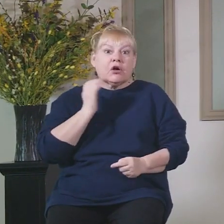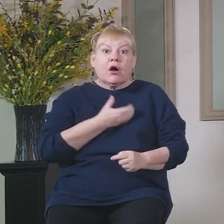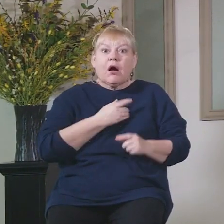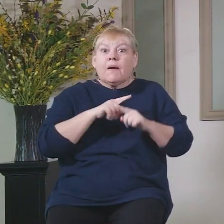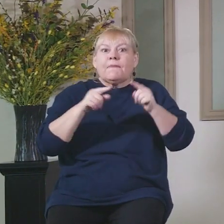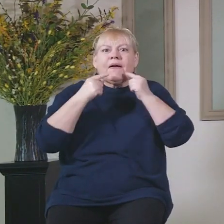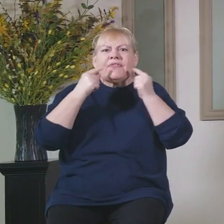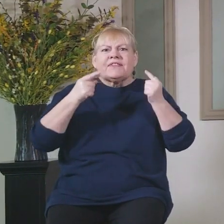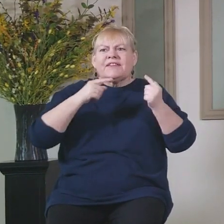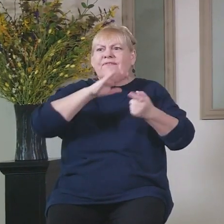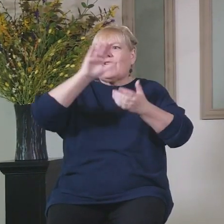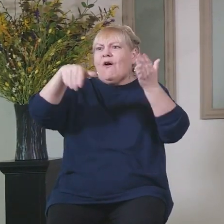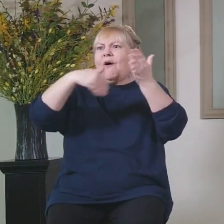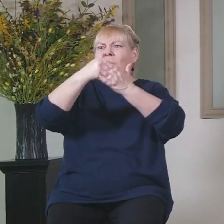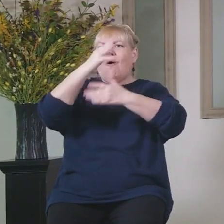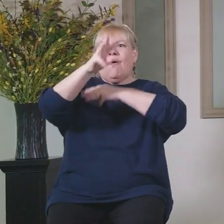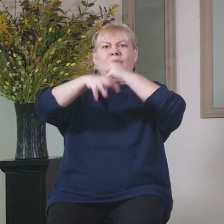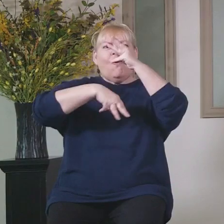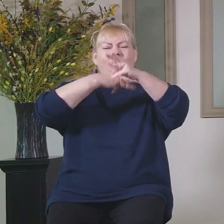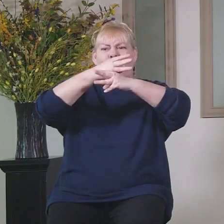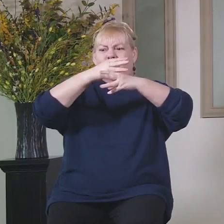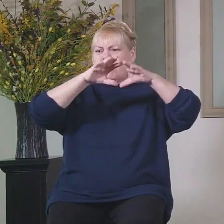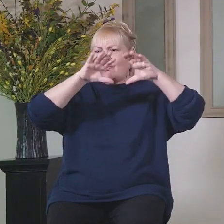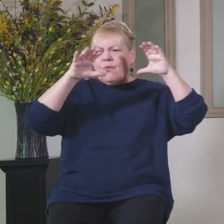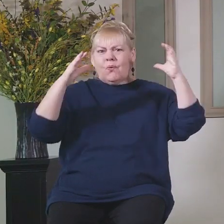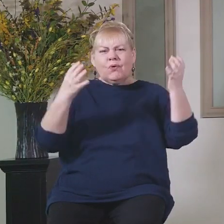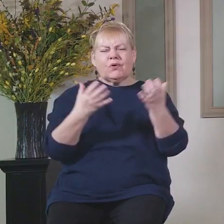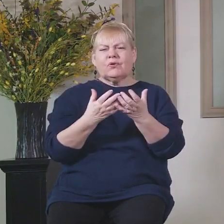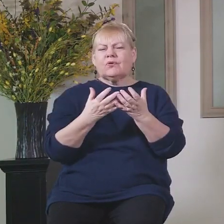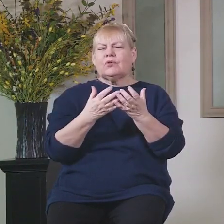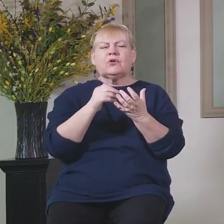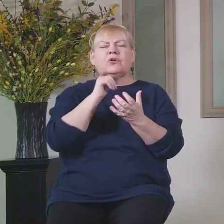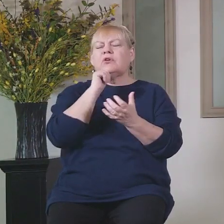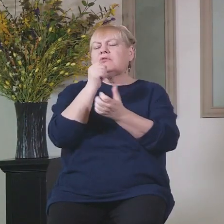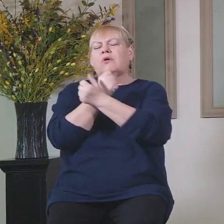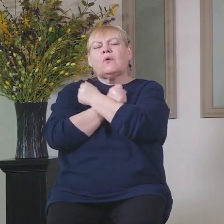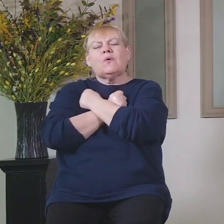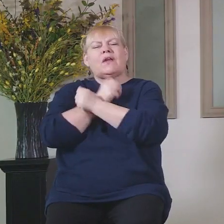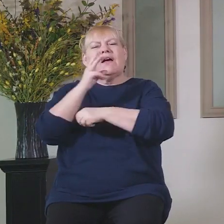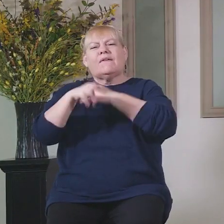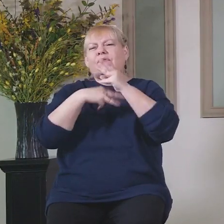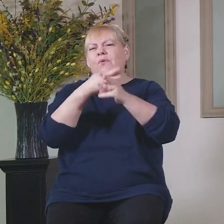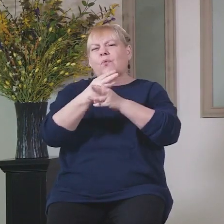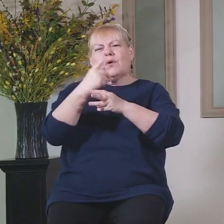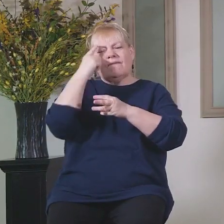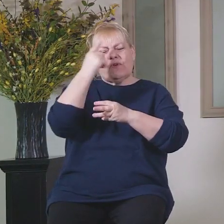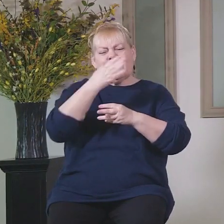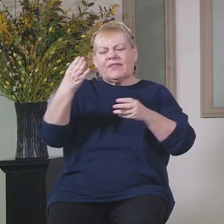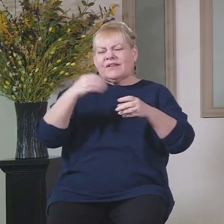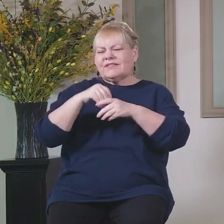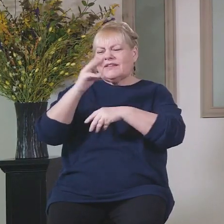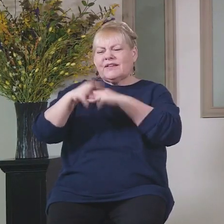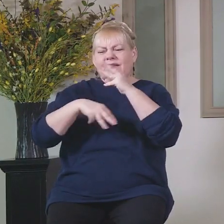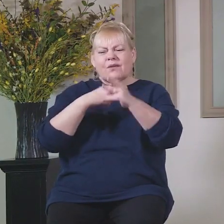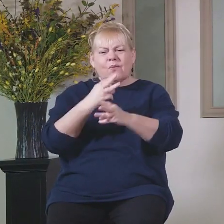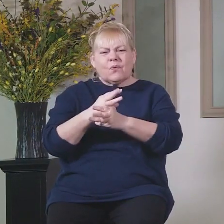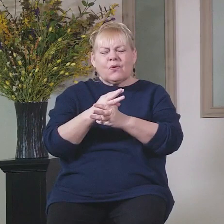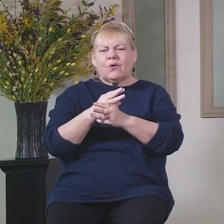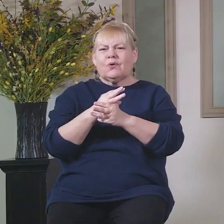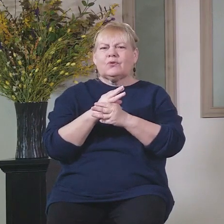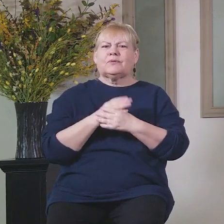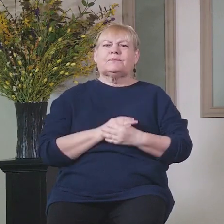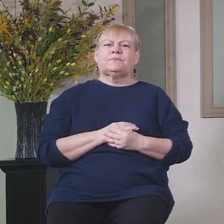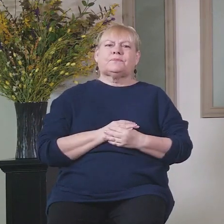the sins of the whole world. Do not love the world for the things in the world, or the things in the